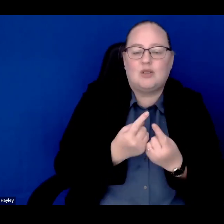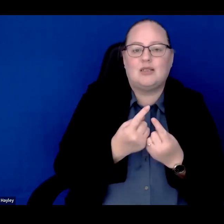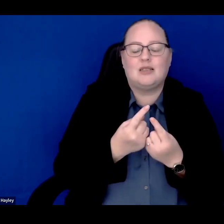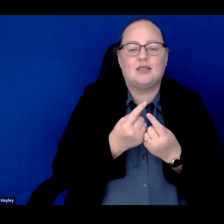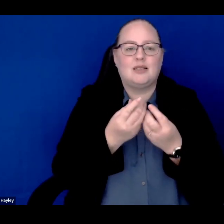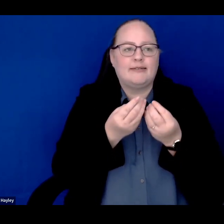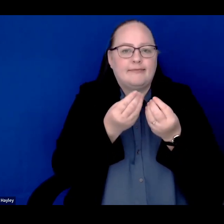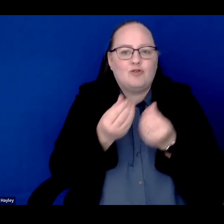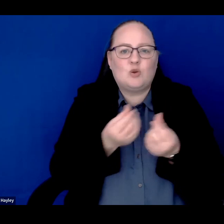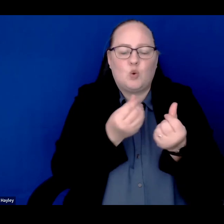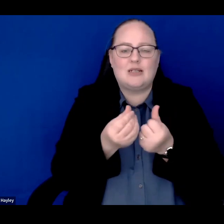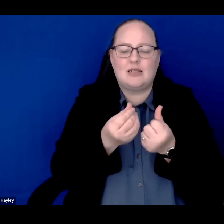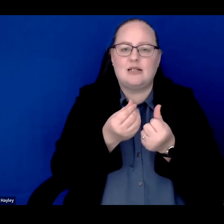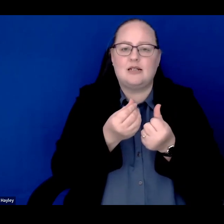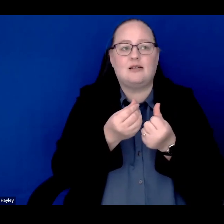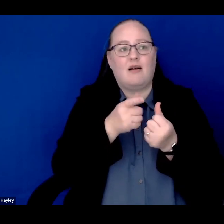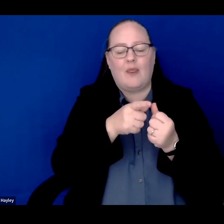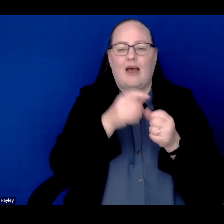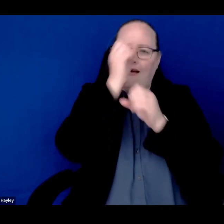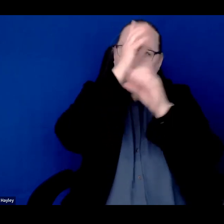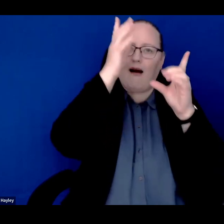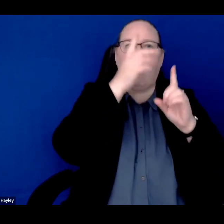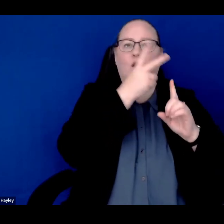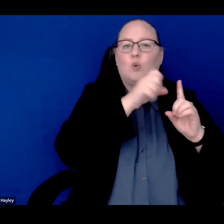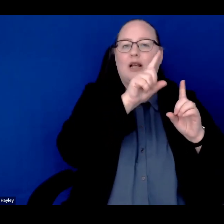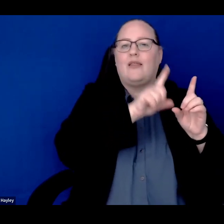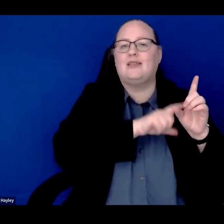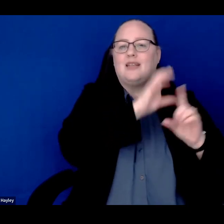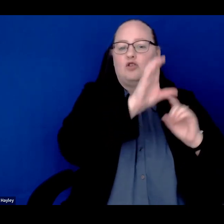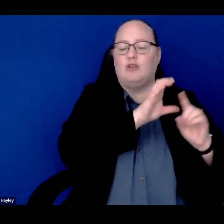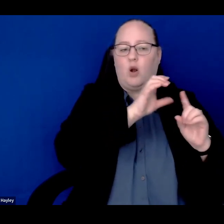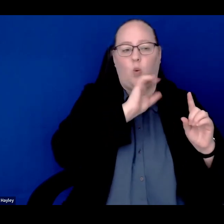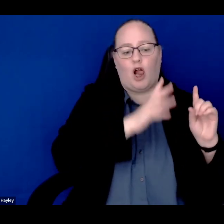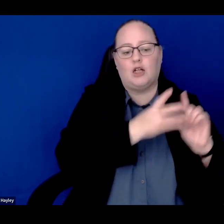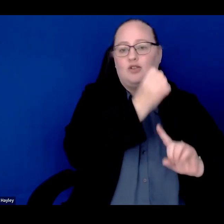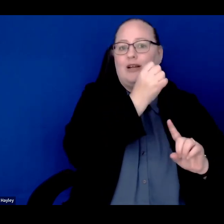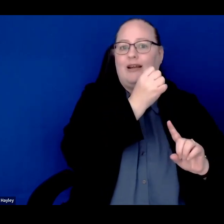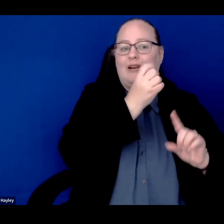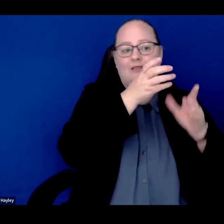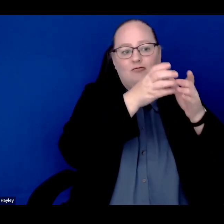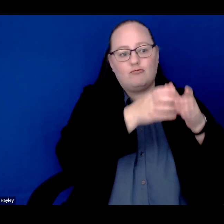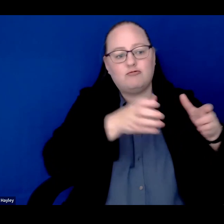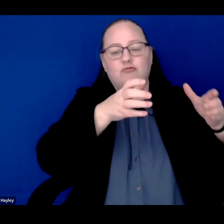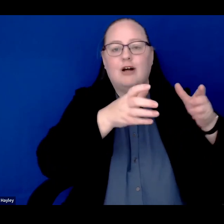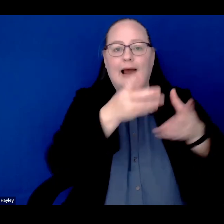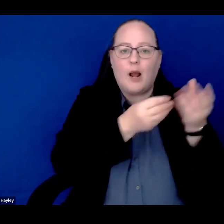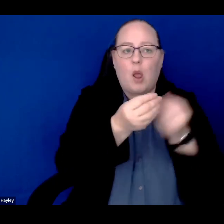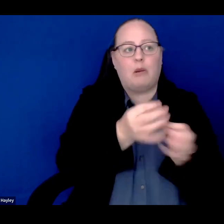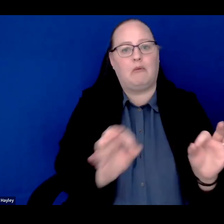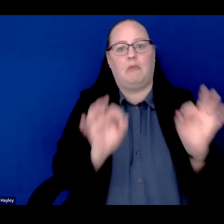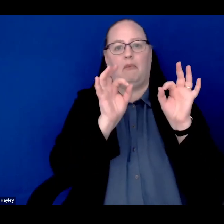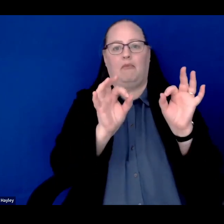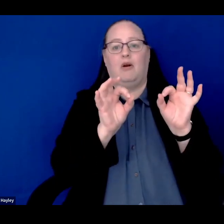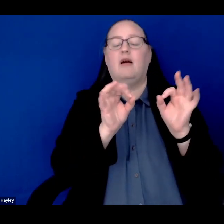of the story of economic growth of the 20th century. And it does do that at first, but then, of course, the problem is then we